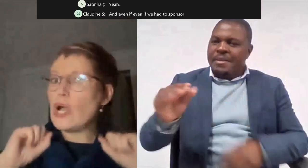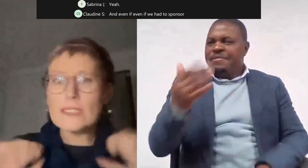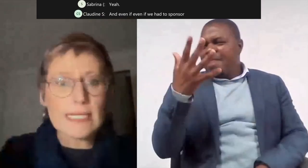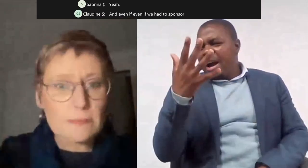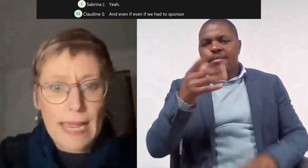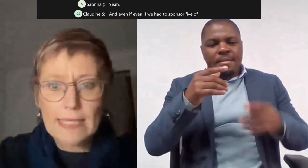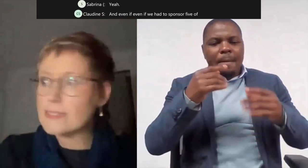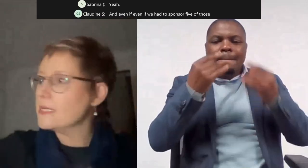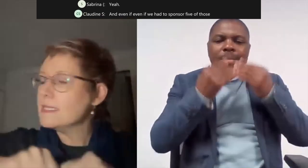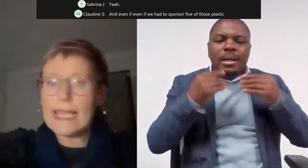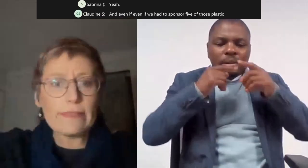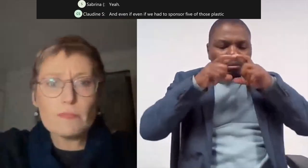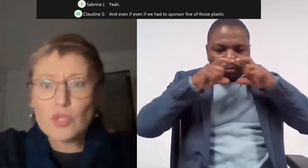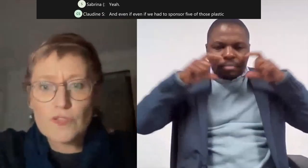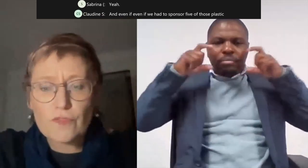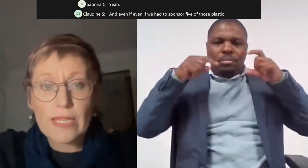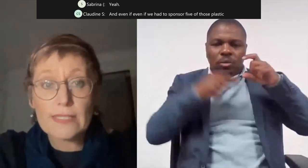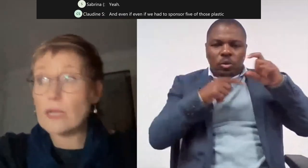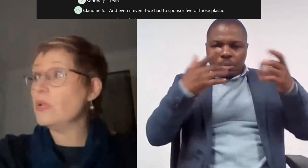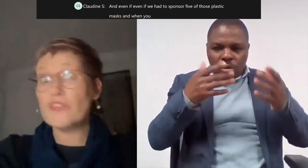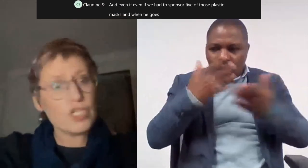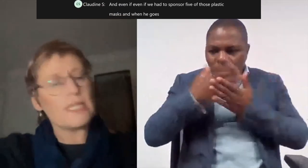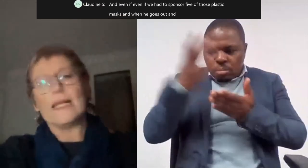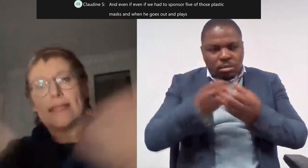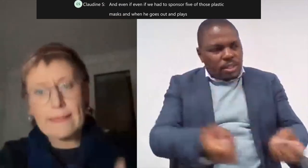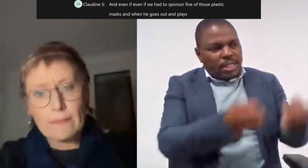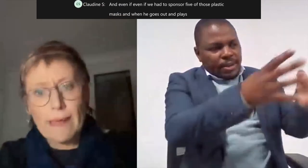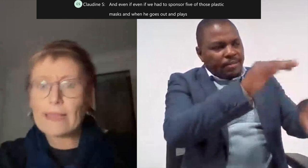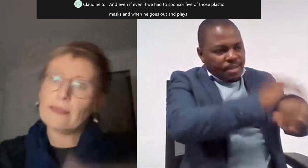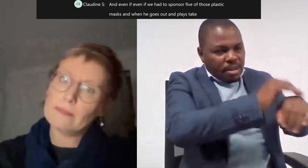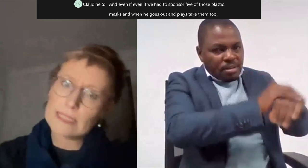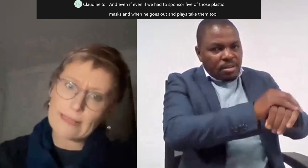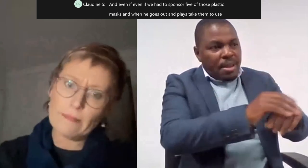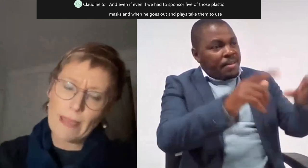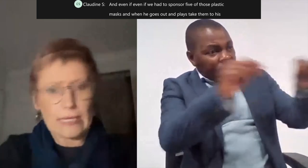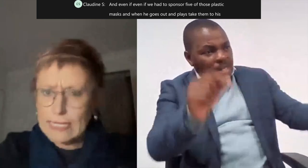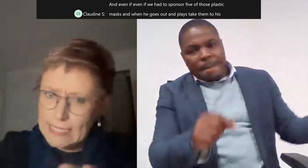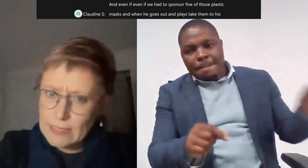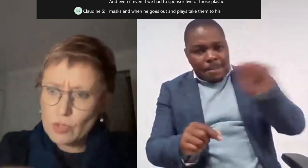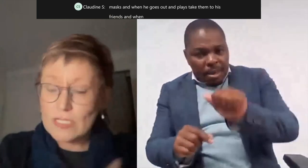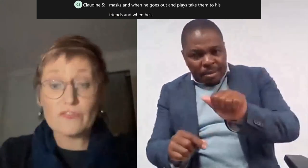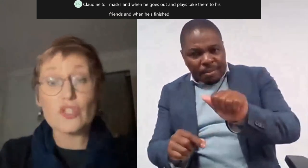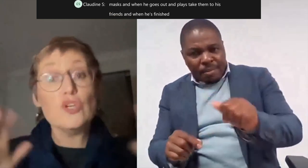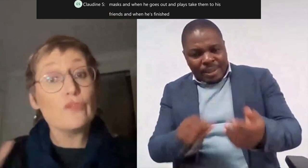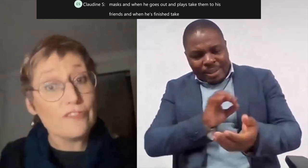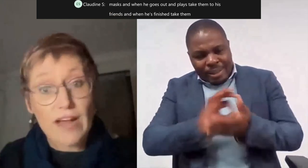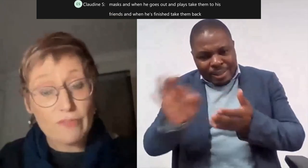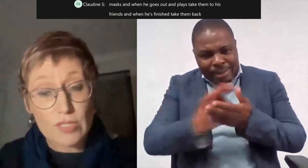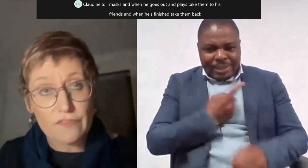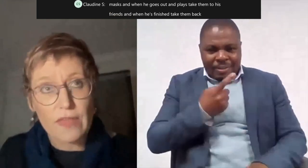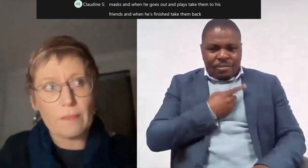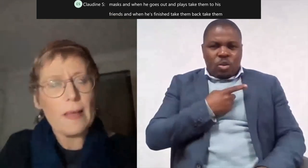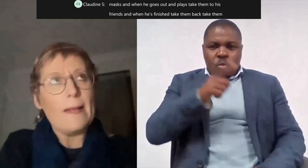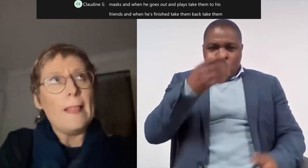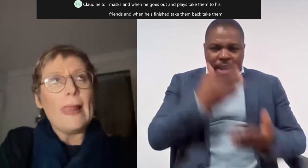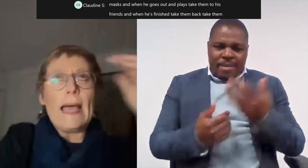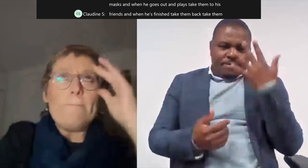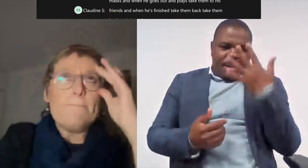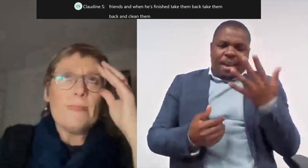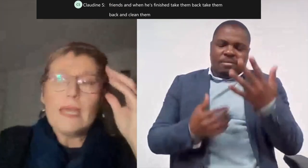when he goes out and plays, take them to his friends. And when he's finished, take them back and clean them yourself. So you've got 5 of